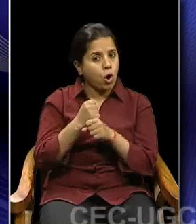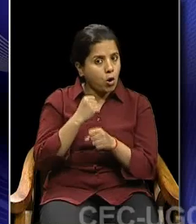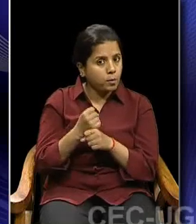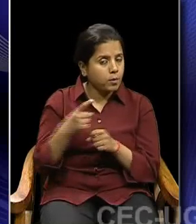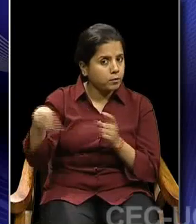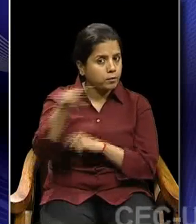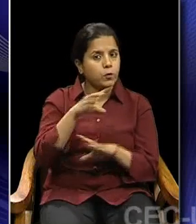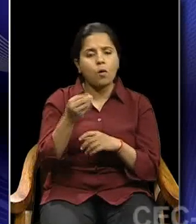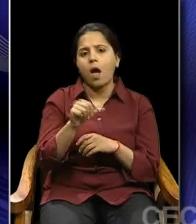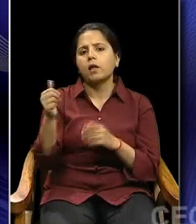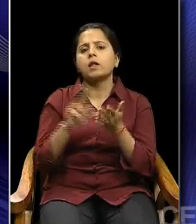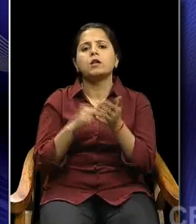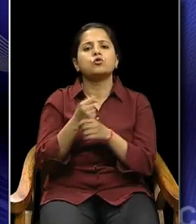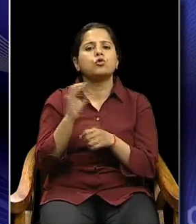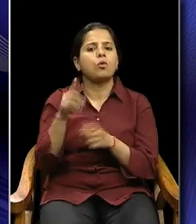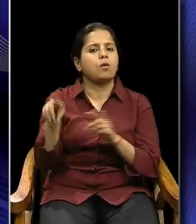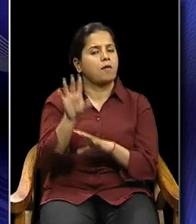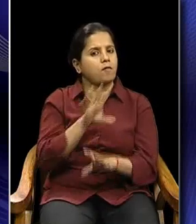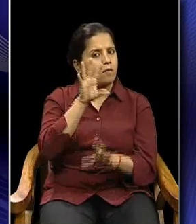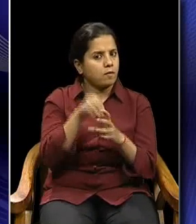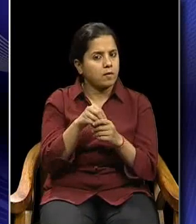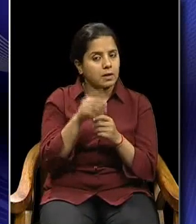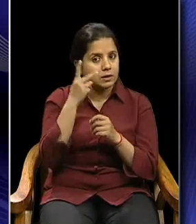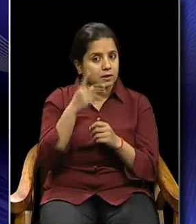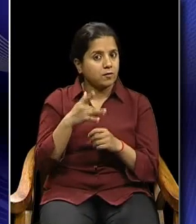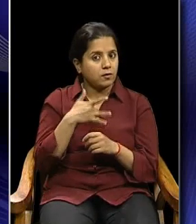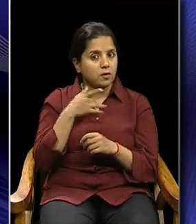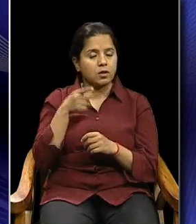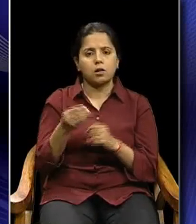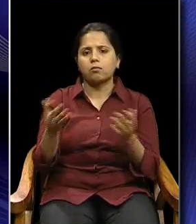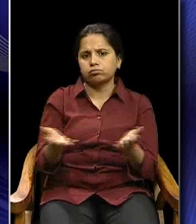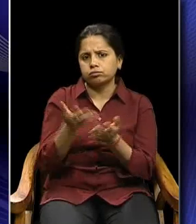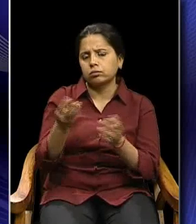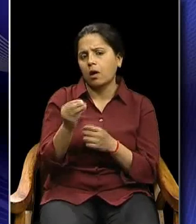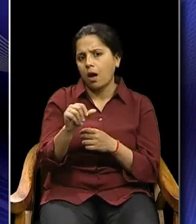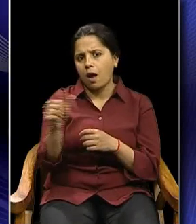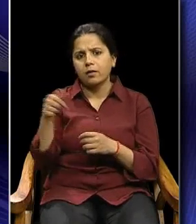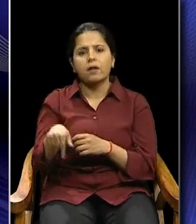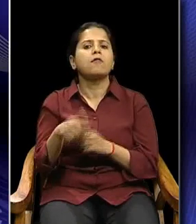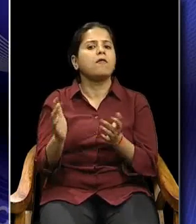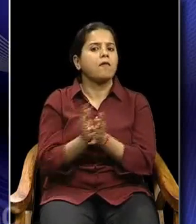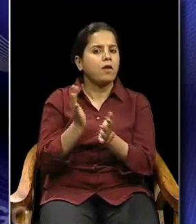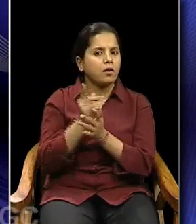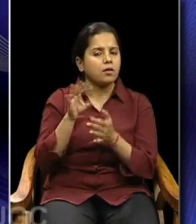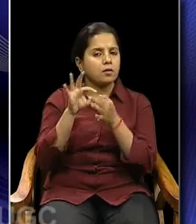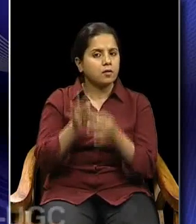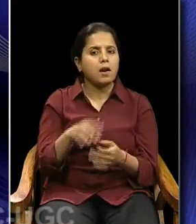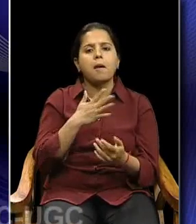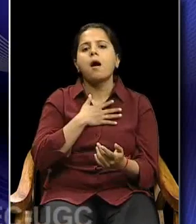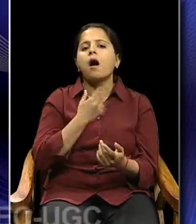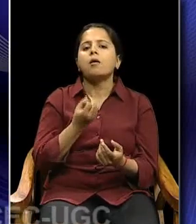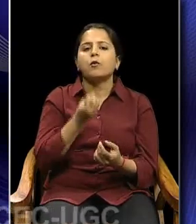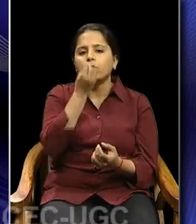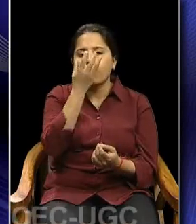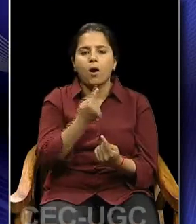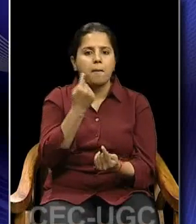and the other NGOs, they also engage in terms of promoting other kinds of festivals. The garden festival over a